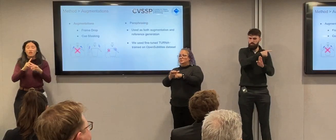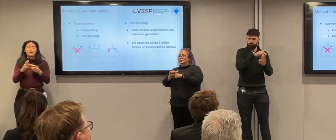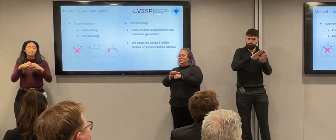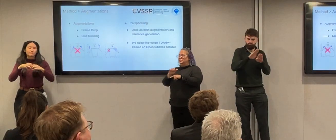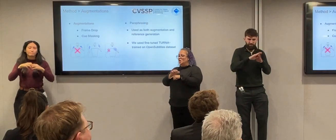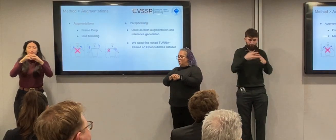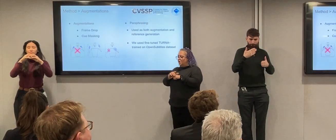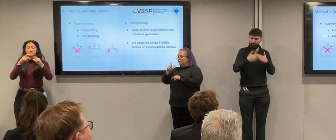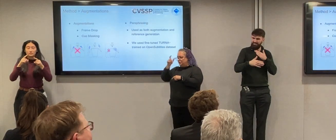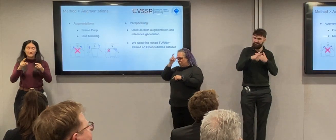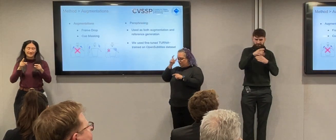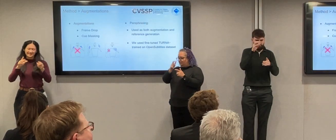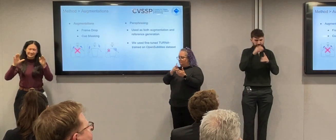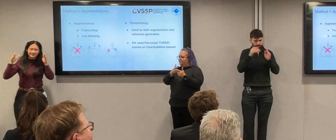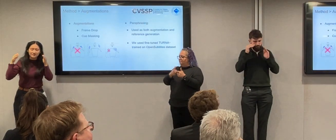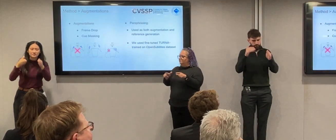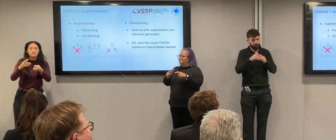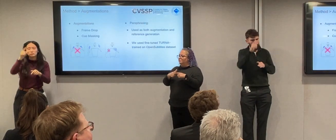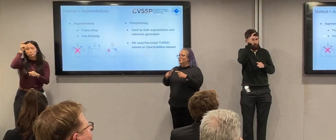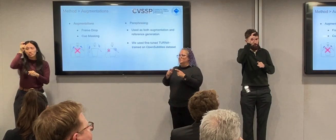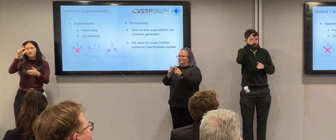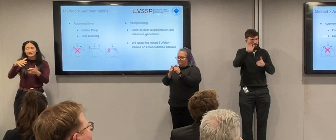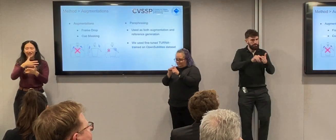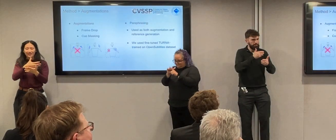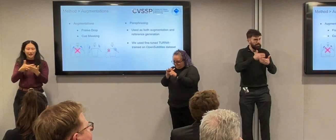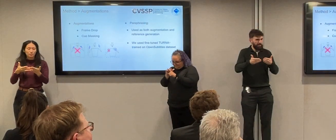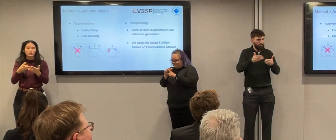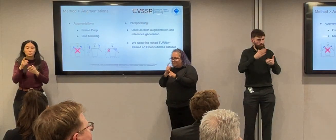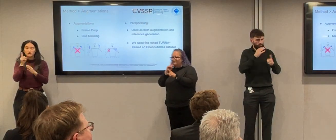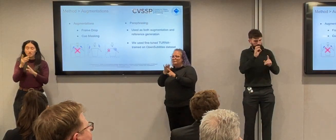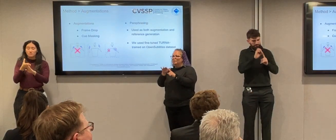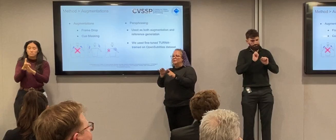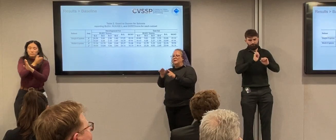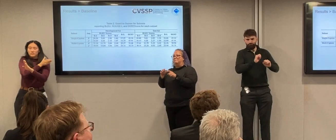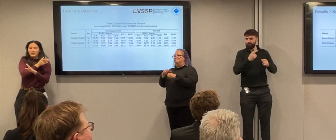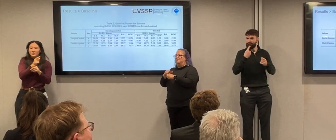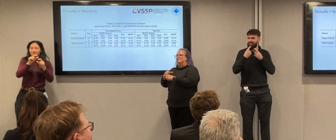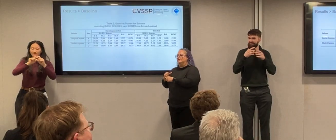Turkish language, and we fine-tune it on paraphrasing dataset.